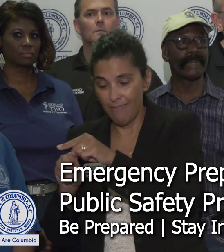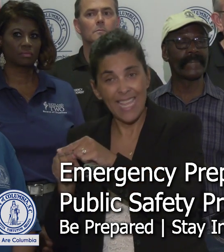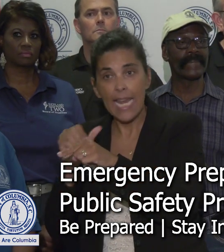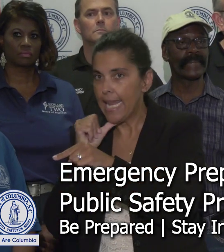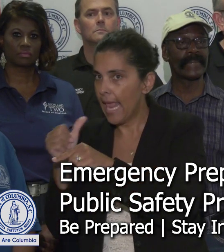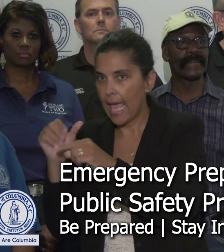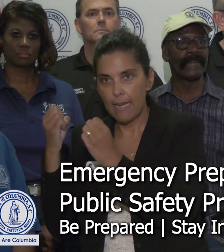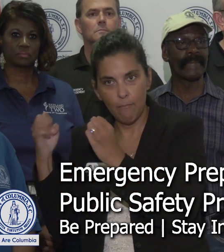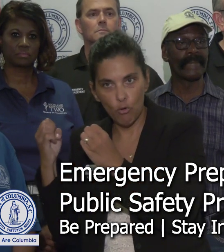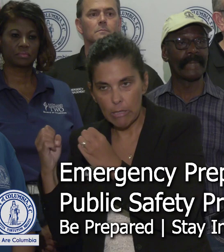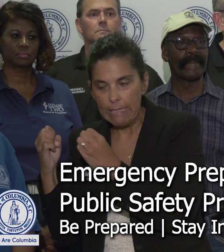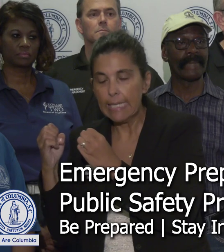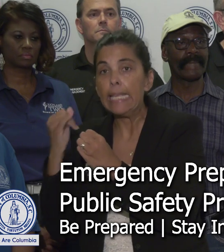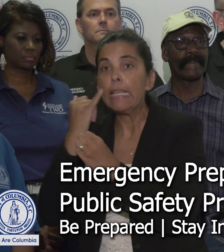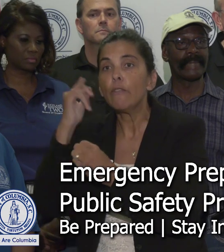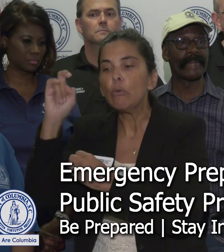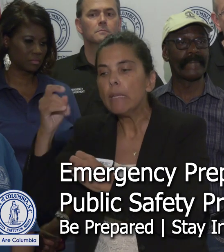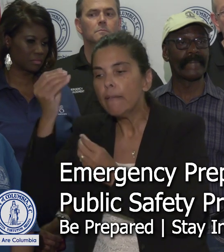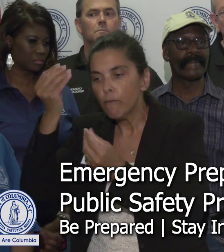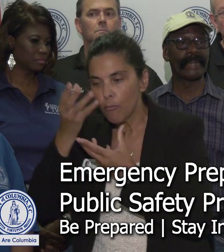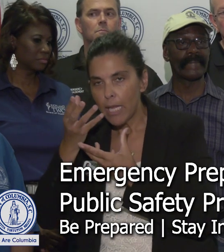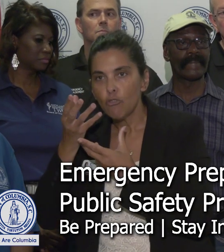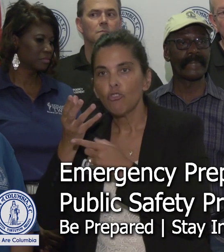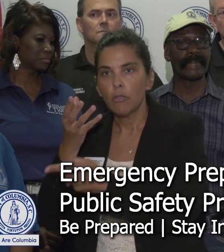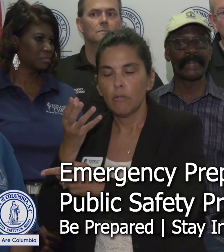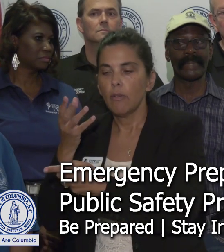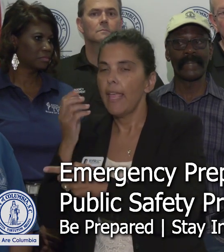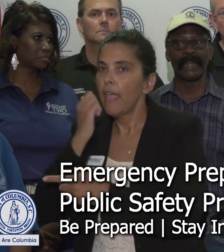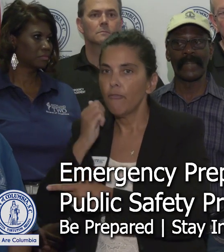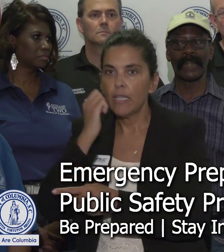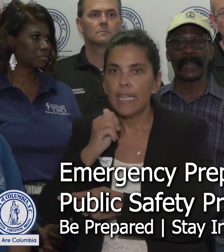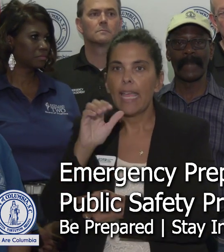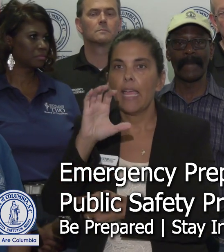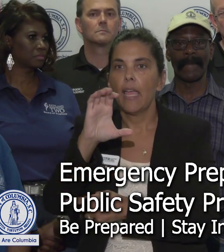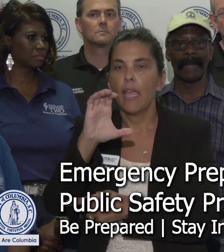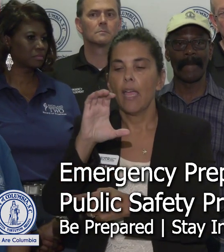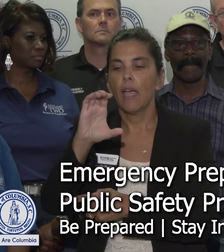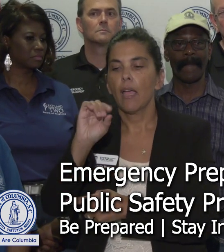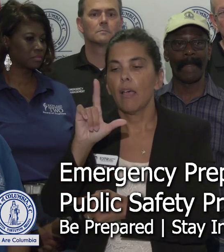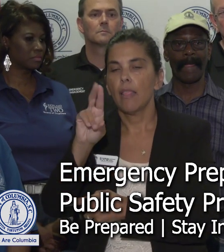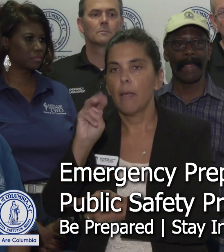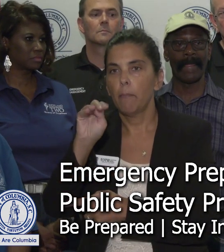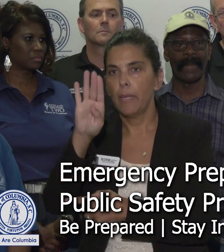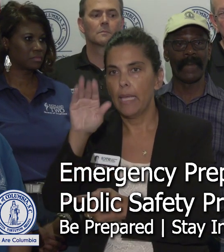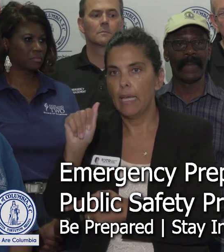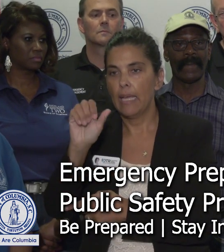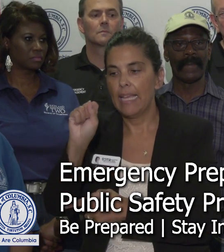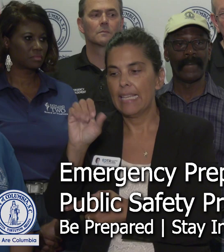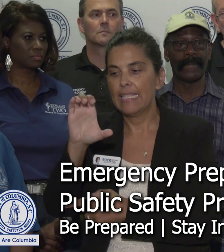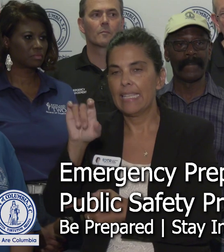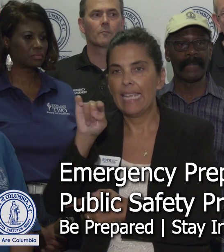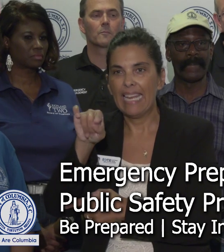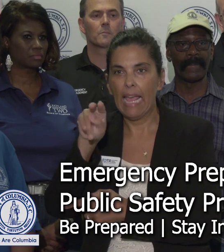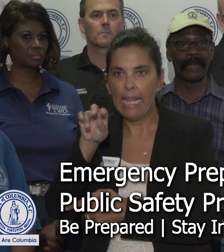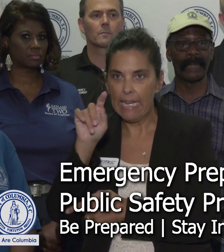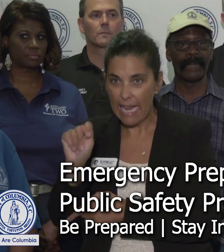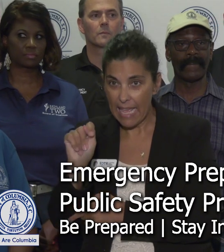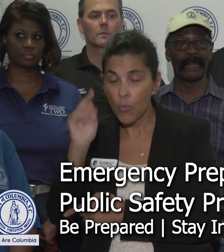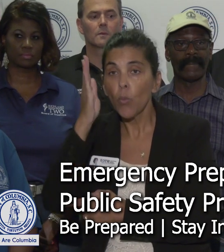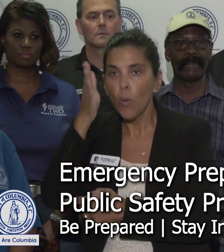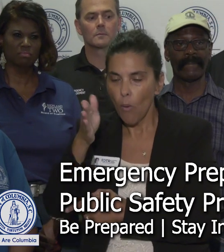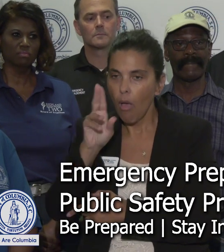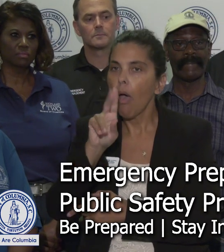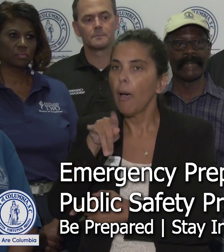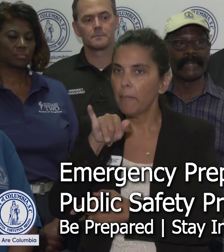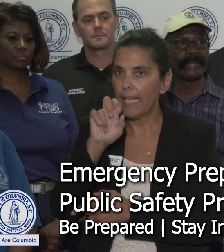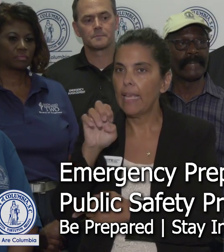and pertinent information. Every day, the city's website at columbiasc.net will be updated with an incident response brief, which will